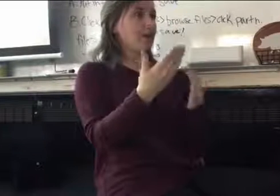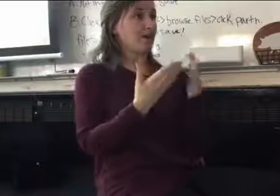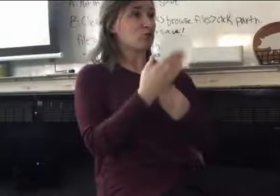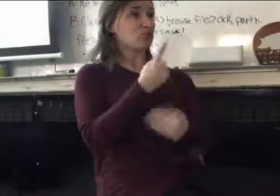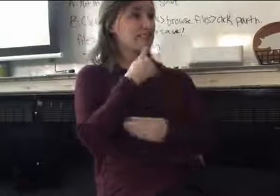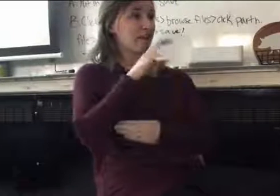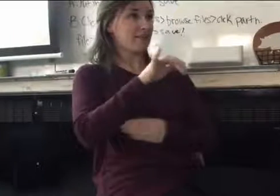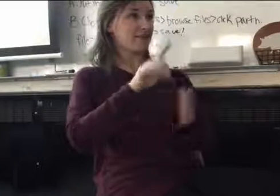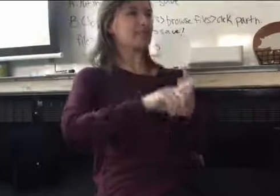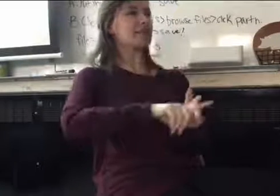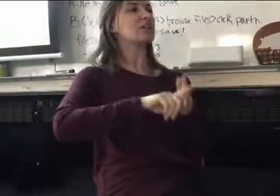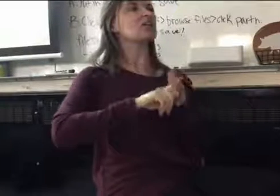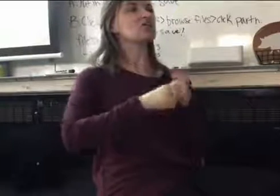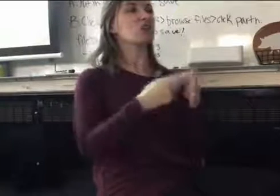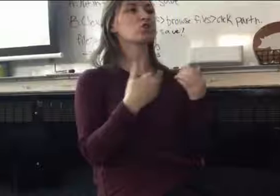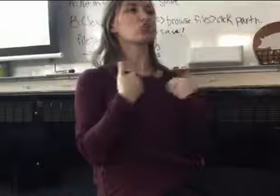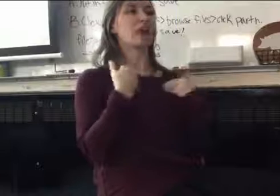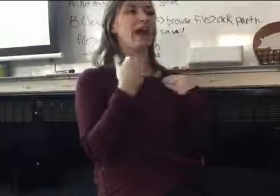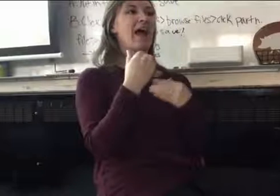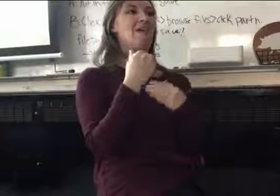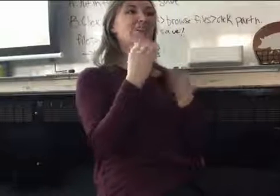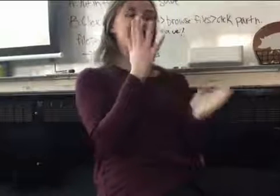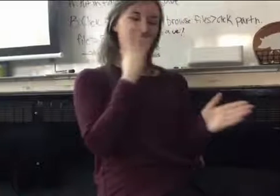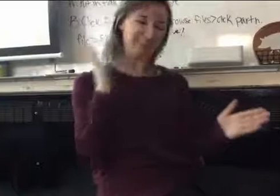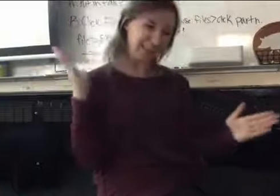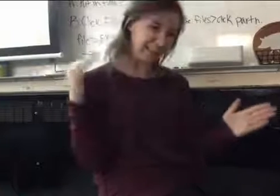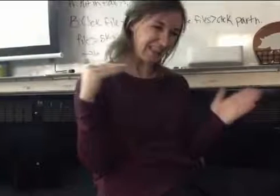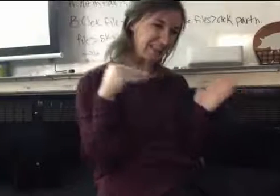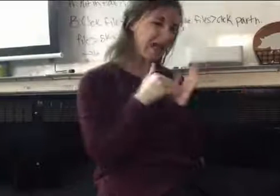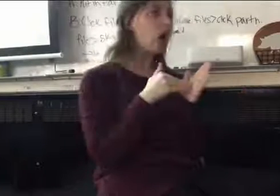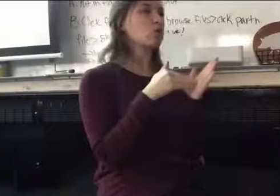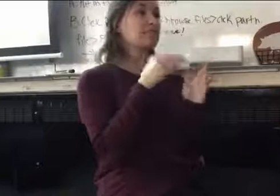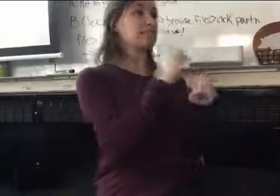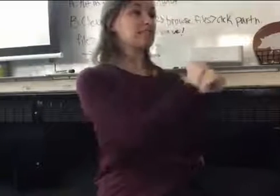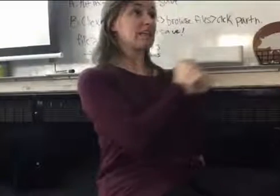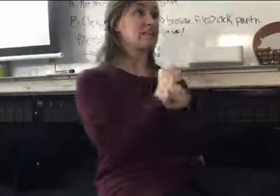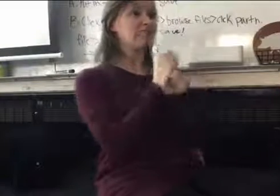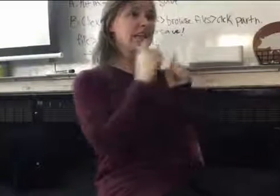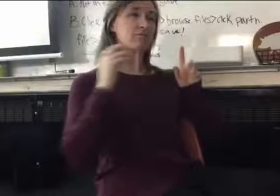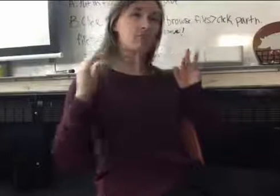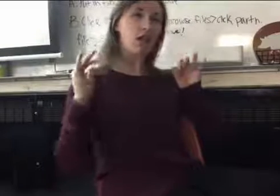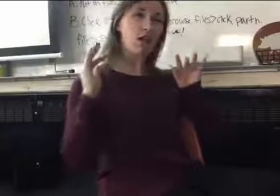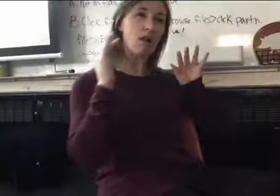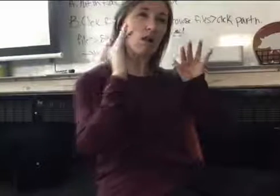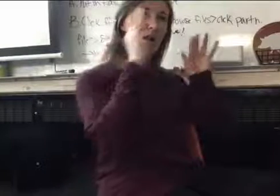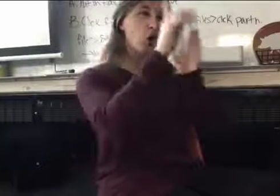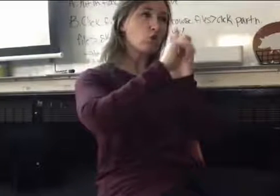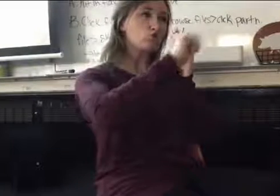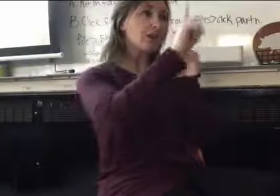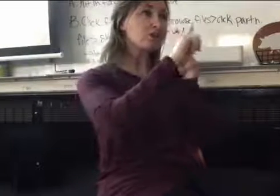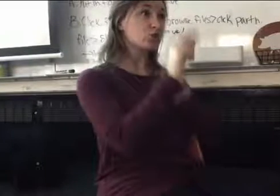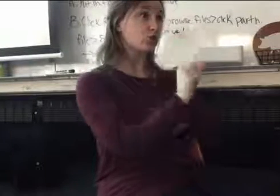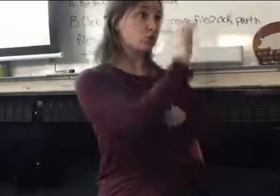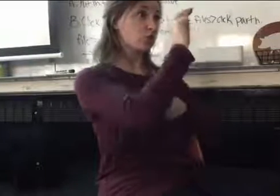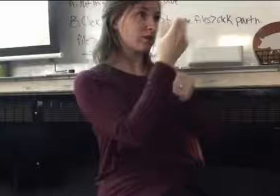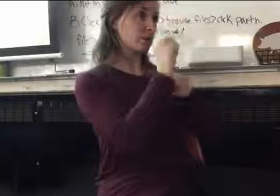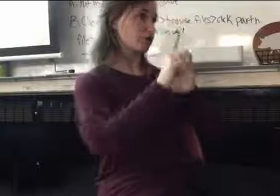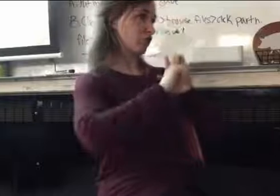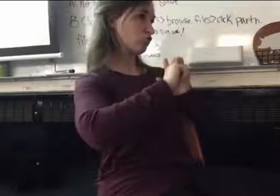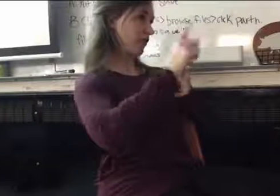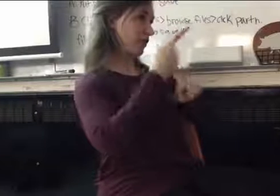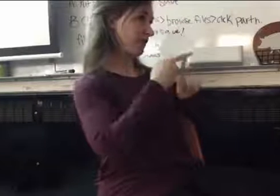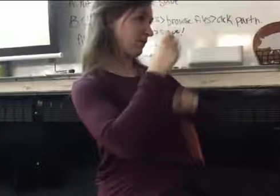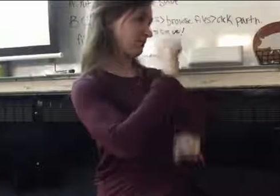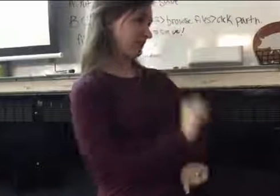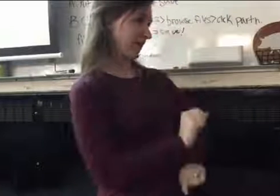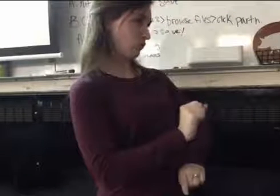he begins to have tens of thousands of slaves begin to run to the north and flee the South as runaway slaves.